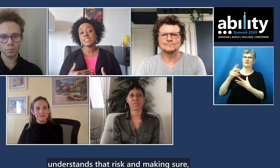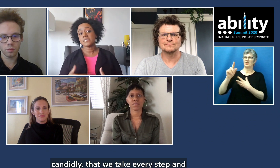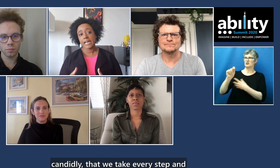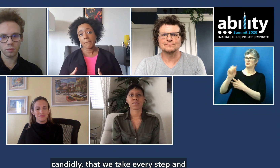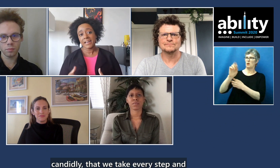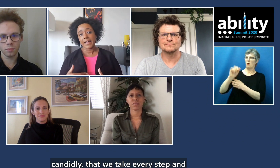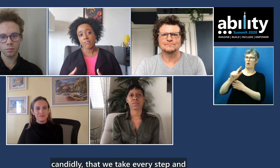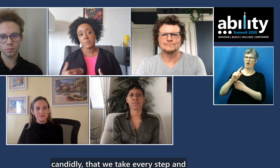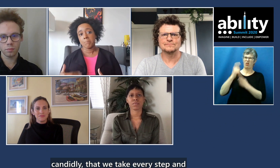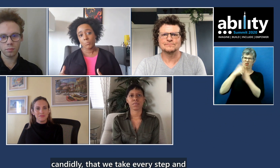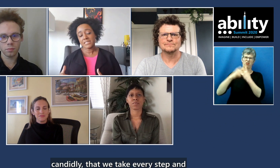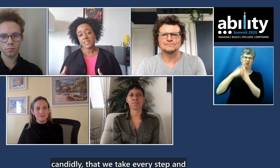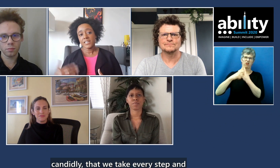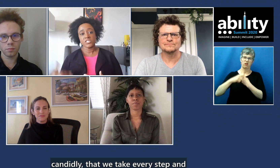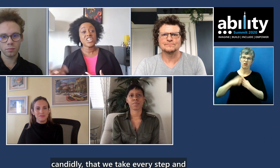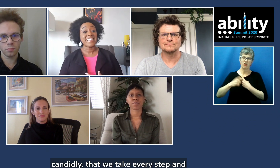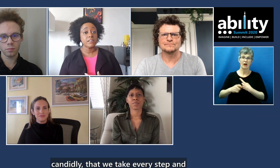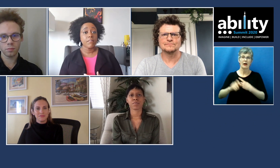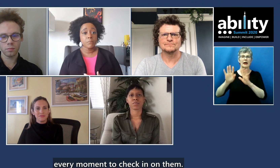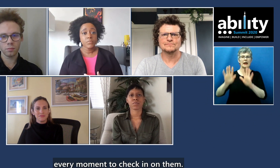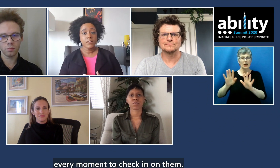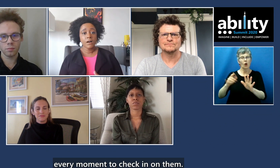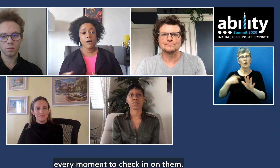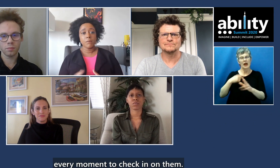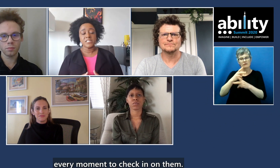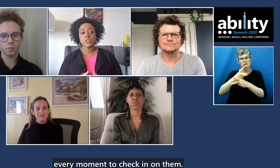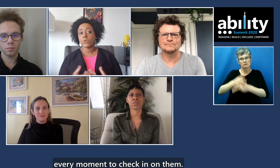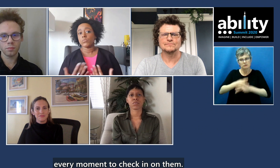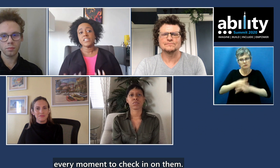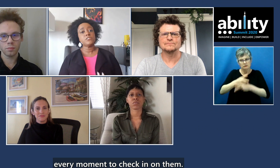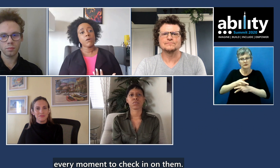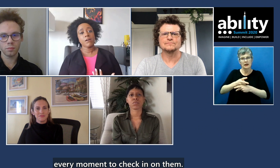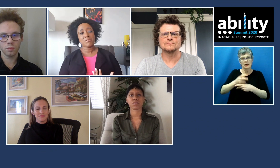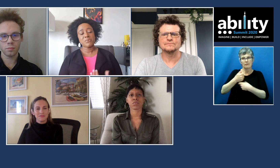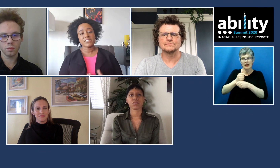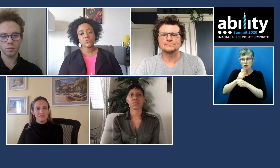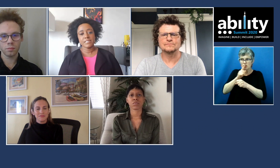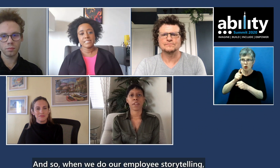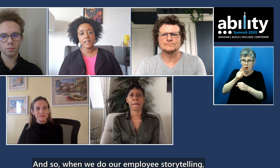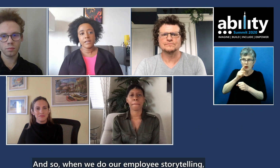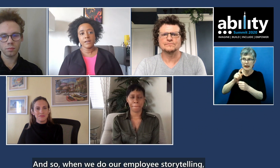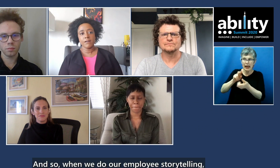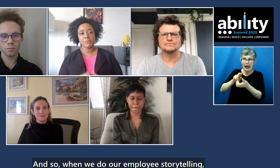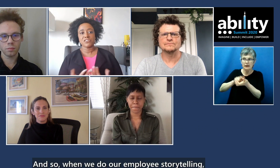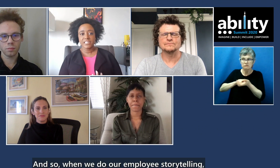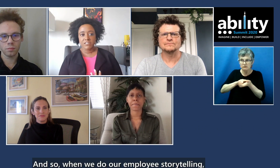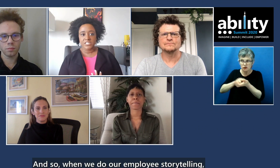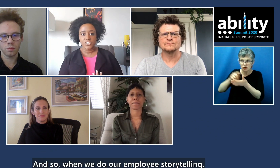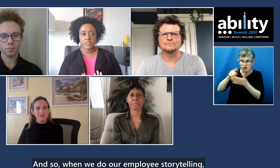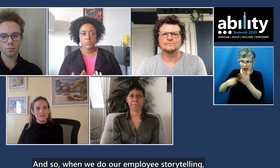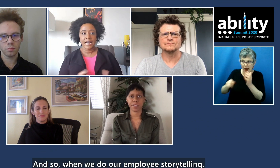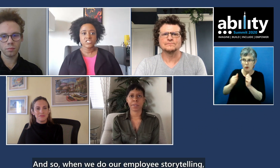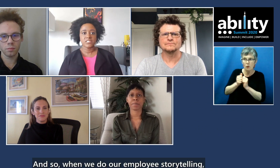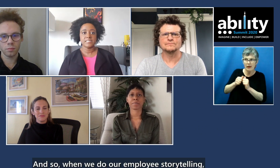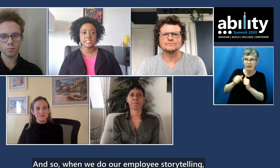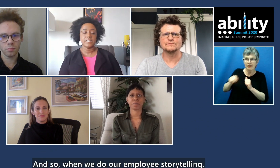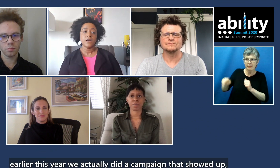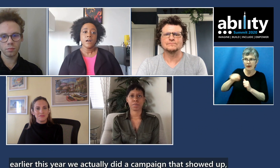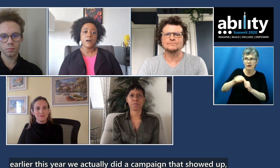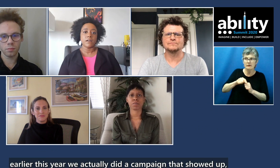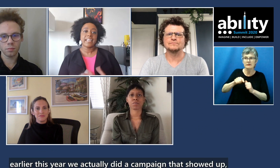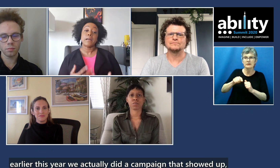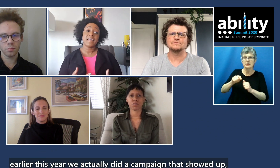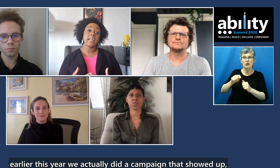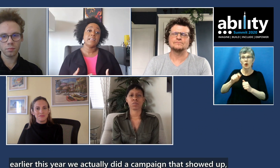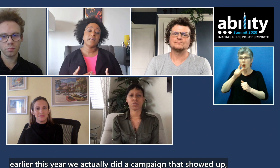take every step and every moment to check in on them. And so when we do our employee storytelling, earlier this year, we actually